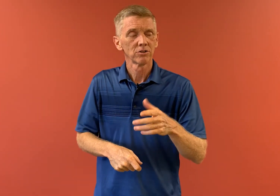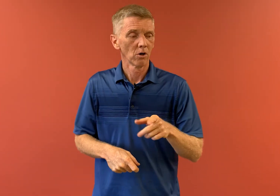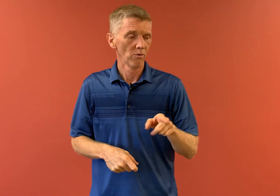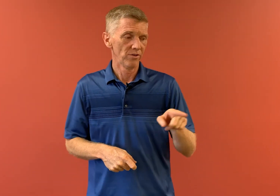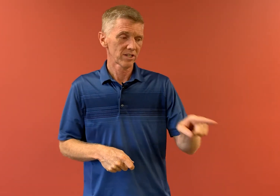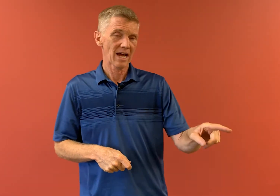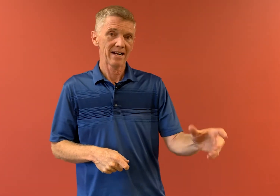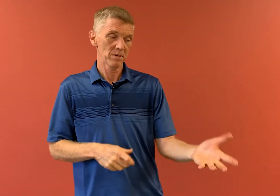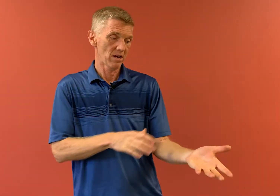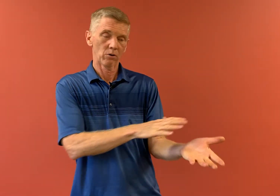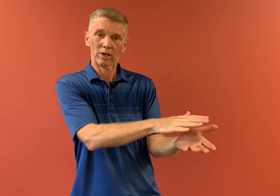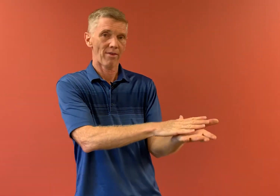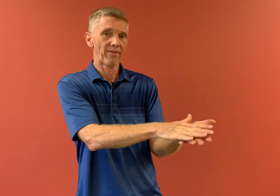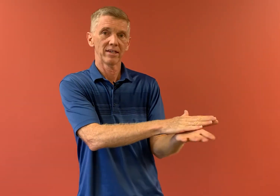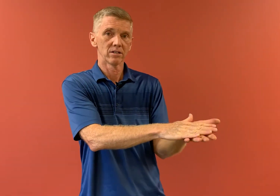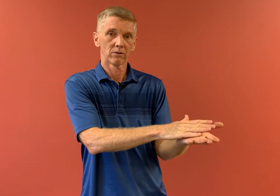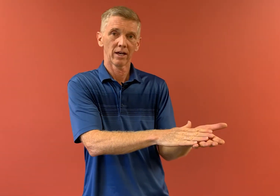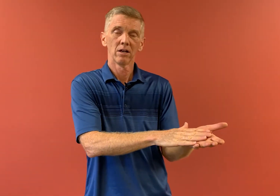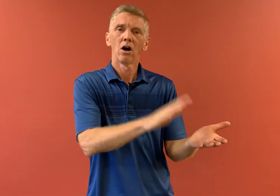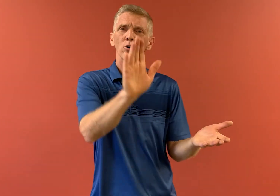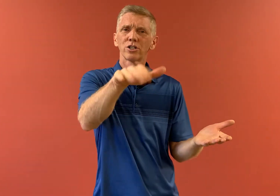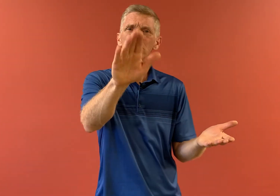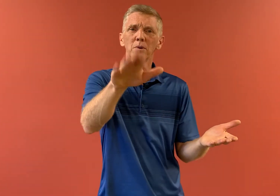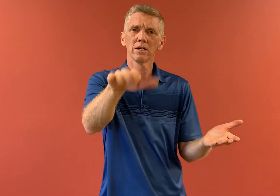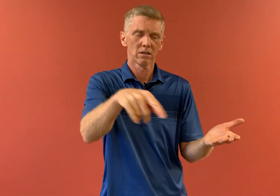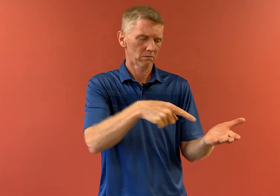So this item here, whatever that thing is, okay? Oh, excuse me.